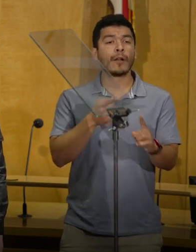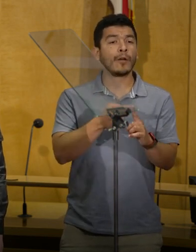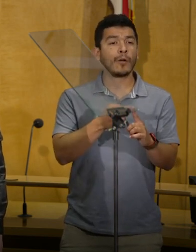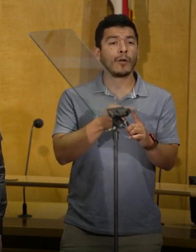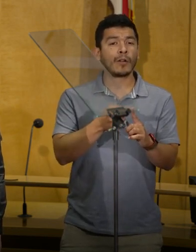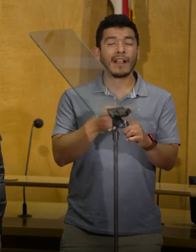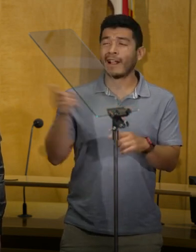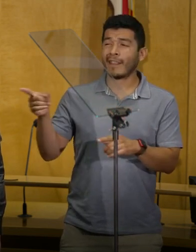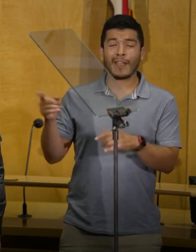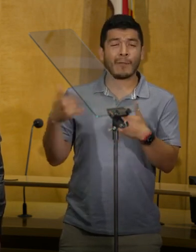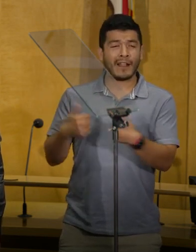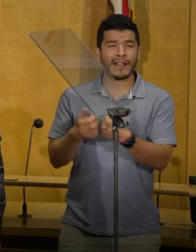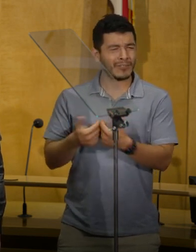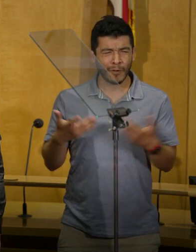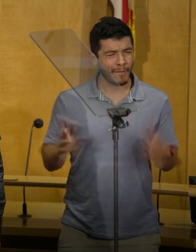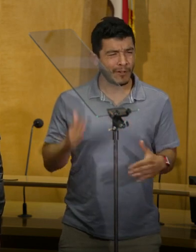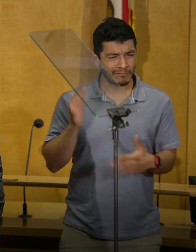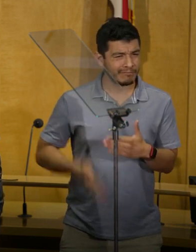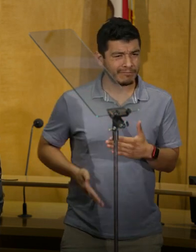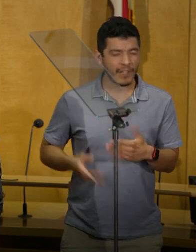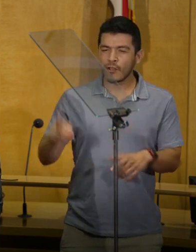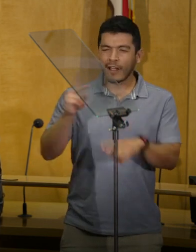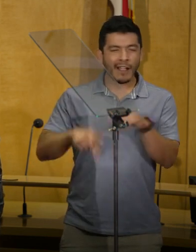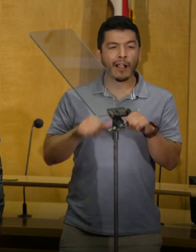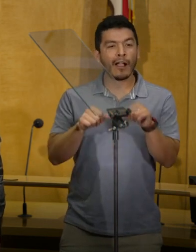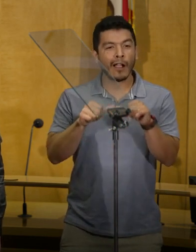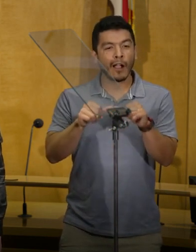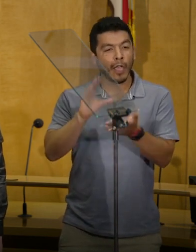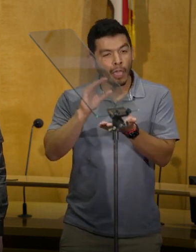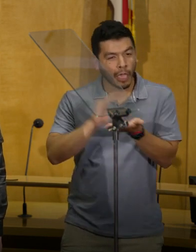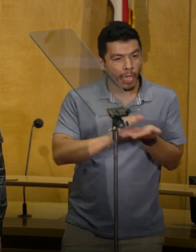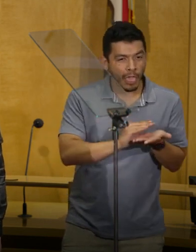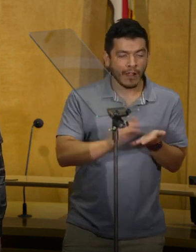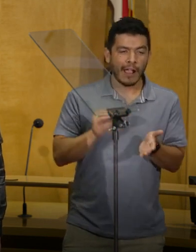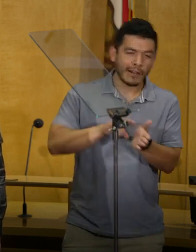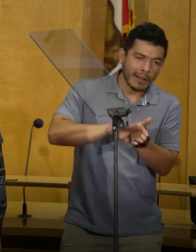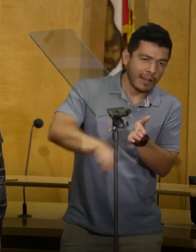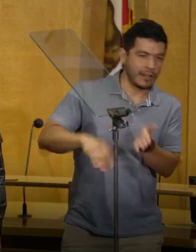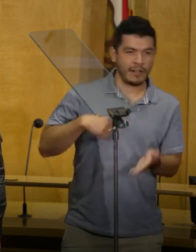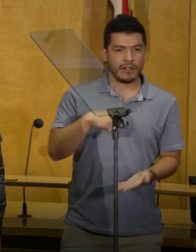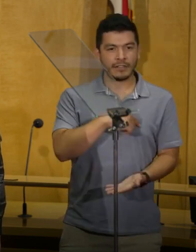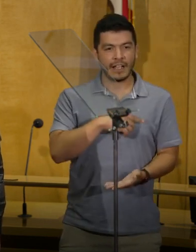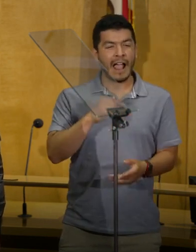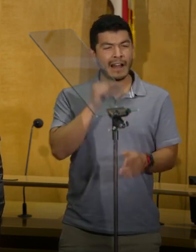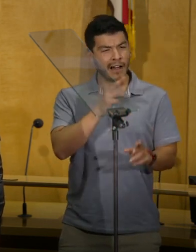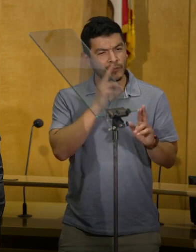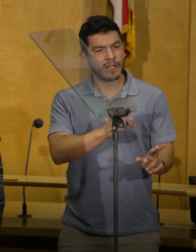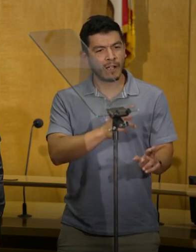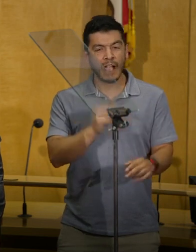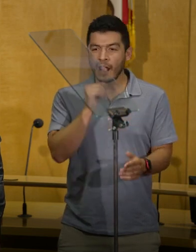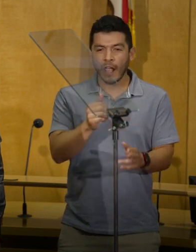the jig is up. You cannot keep being dwindled and marginalized and disrespected